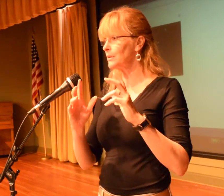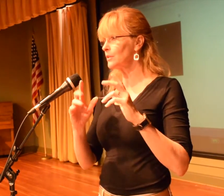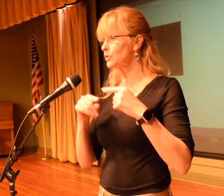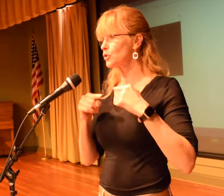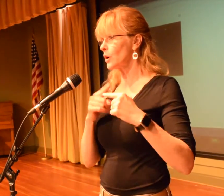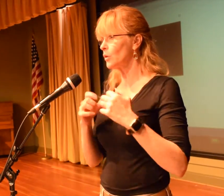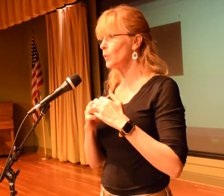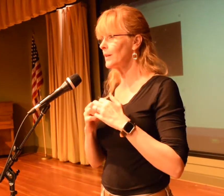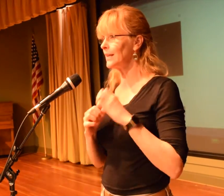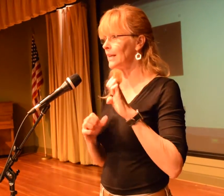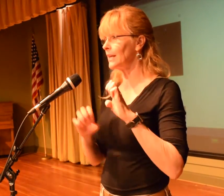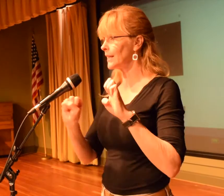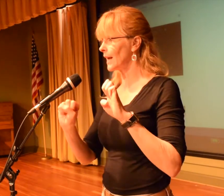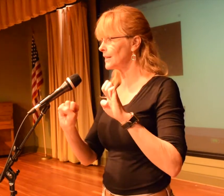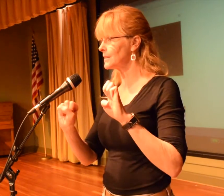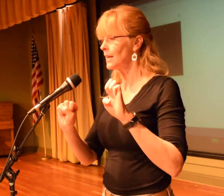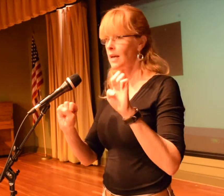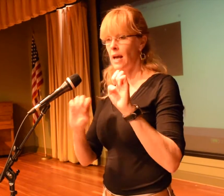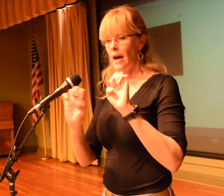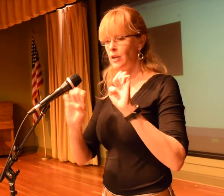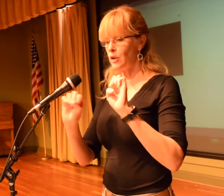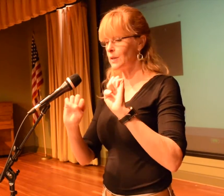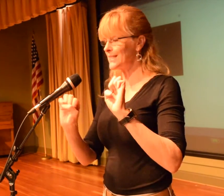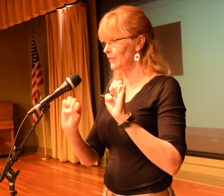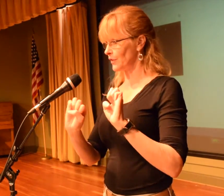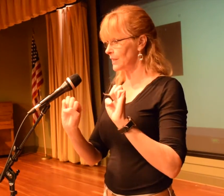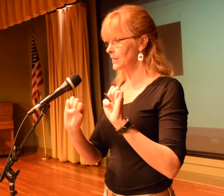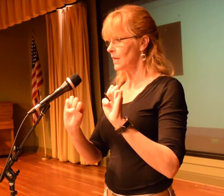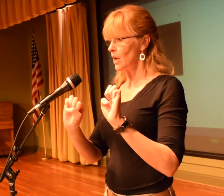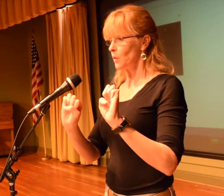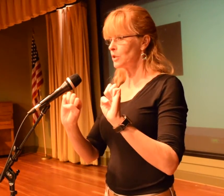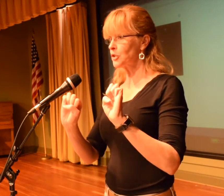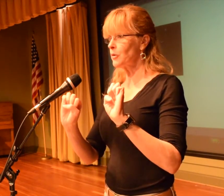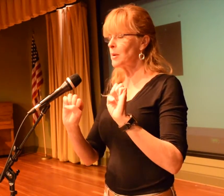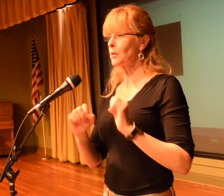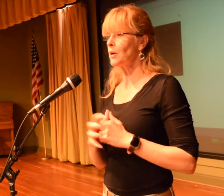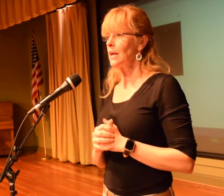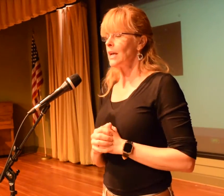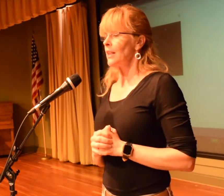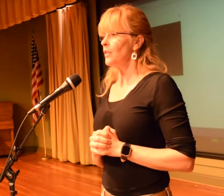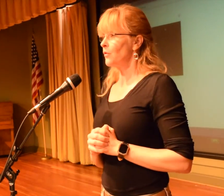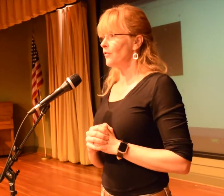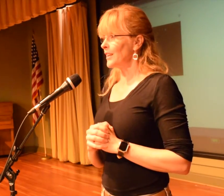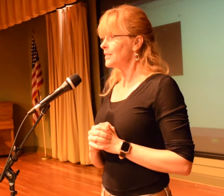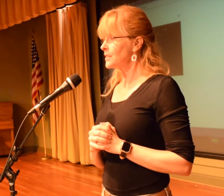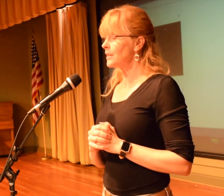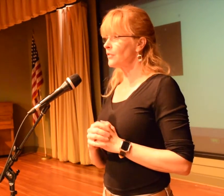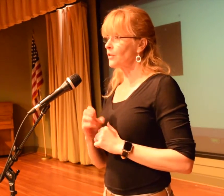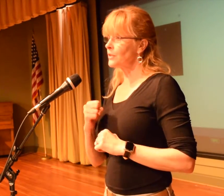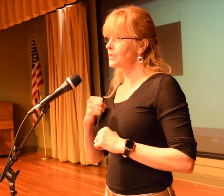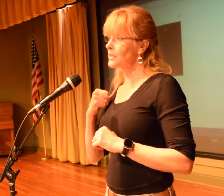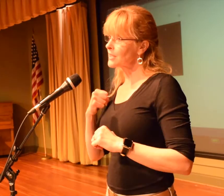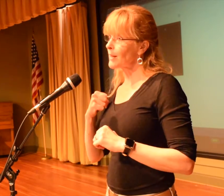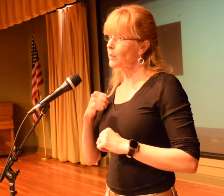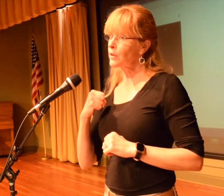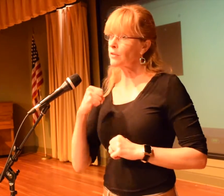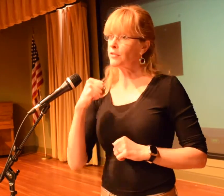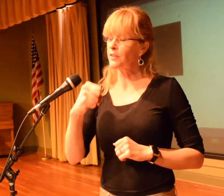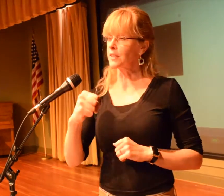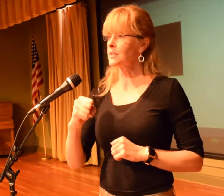little struggle with the E and the S. How do you know the difference? Well, just remember, the fist, if you're going to hit somebody with your fist,